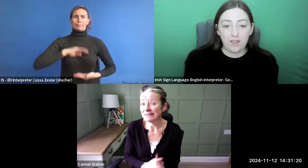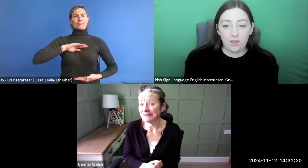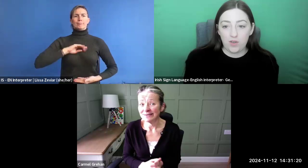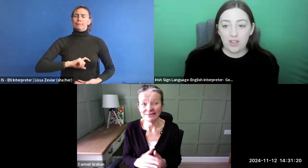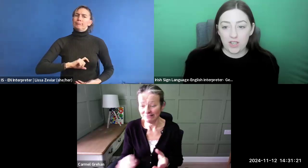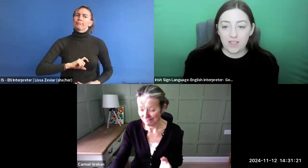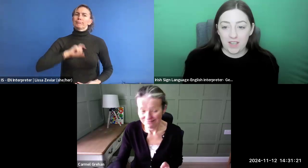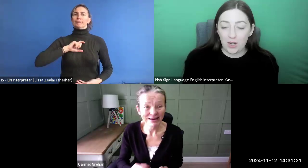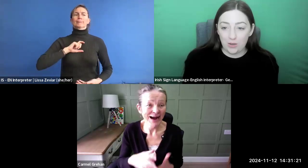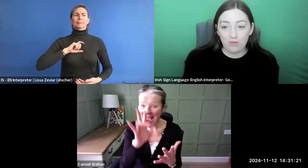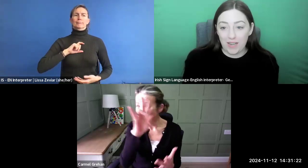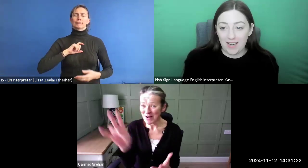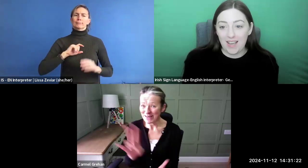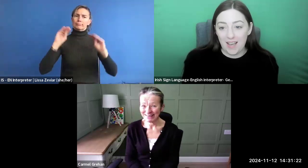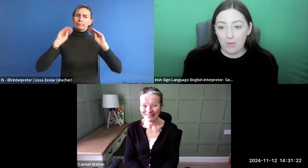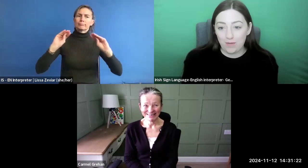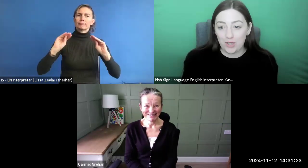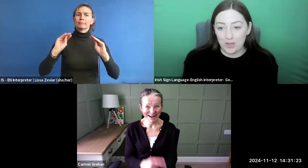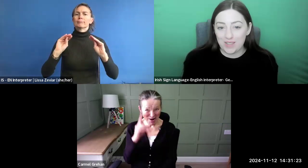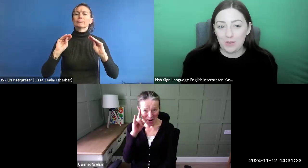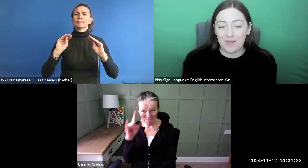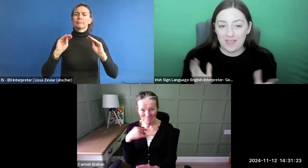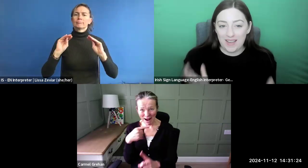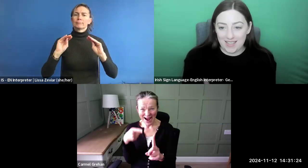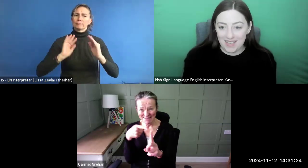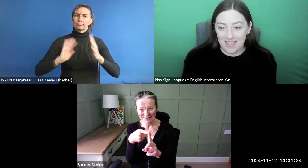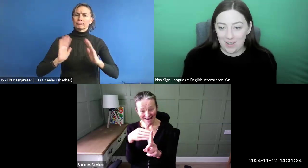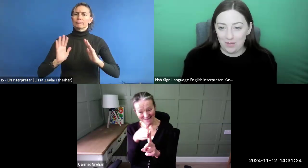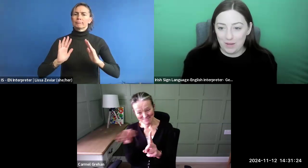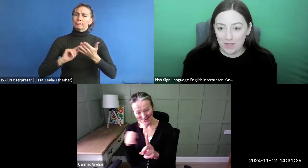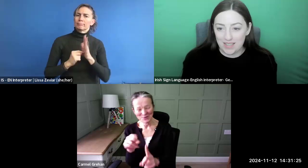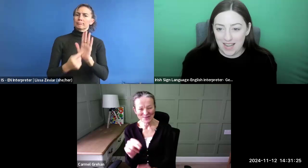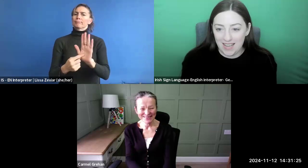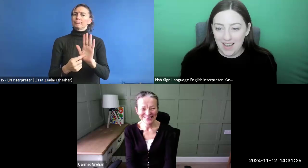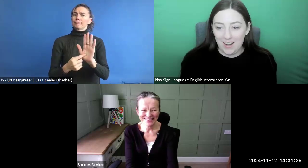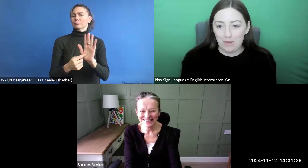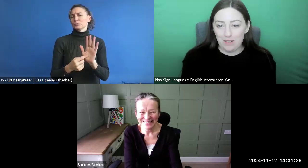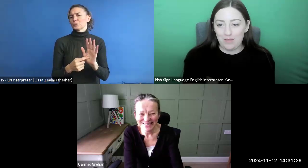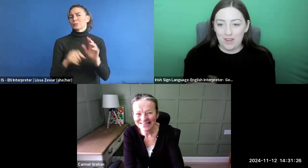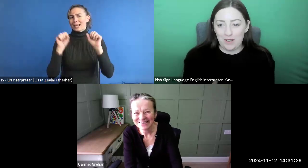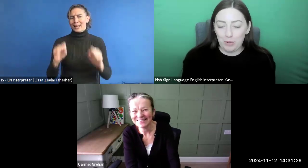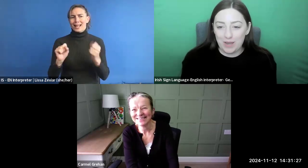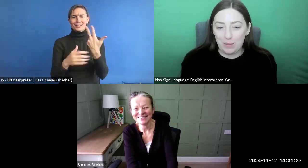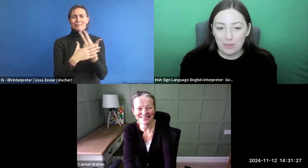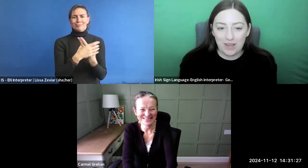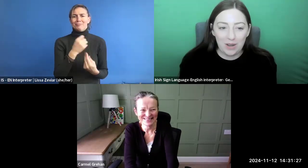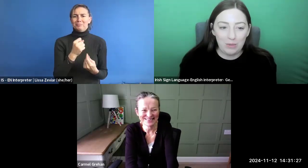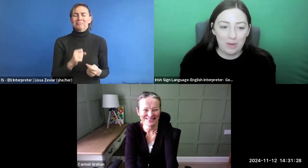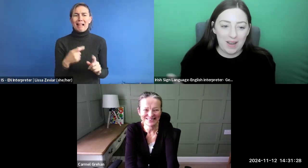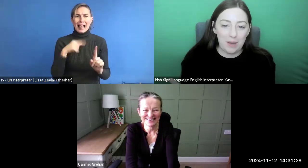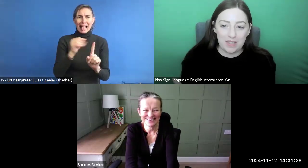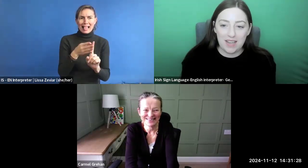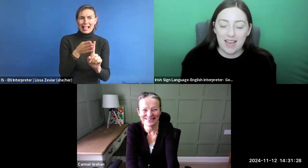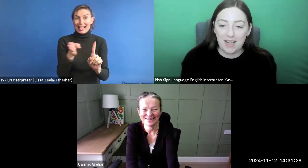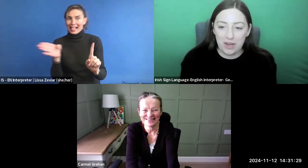and having those strategies included really have the students. So that's it. That's all for me for today. I might have gone off the point a little bit, but I